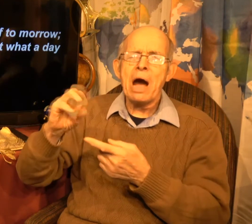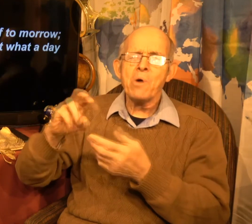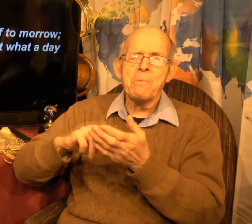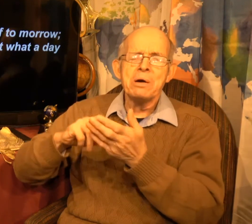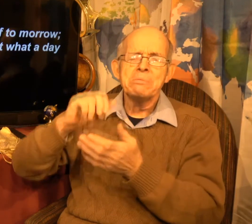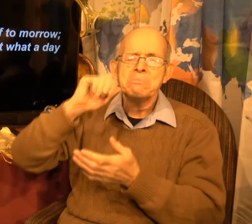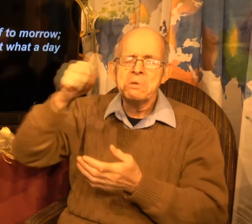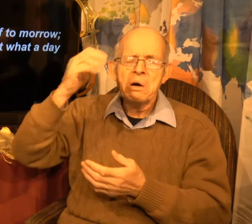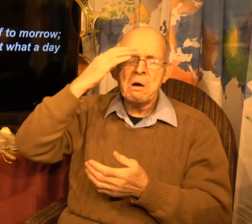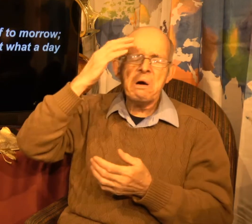tomorrow.